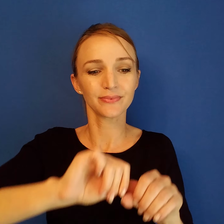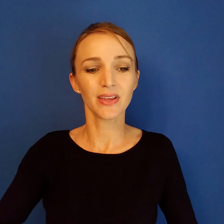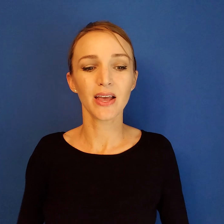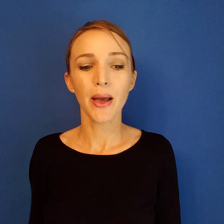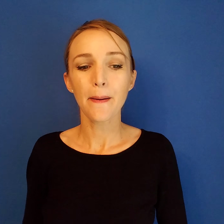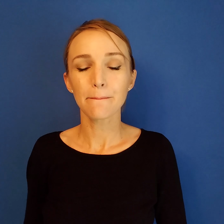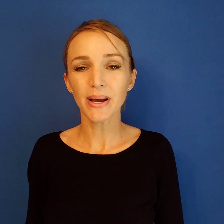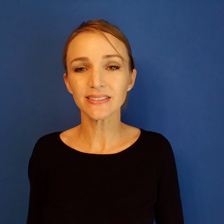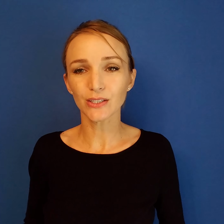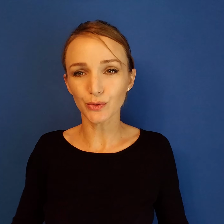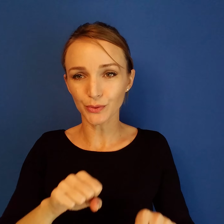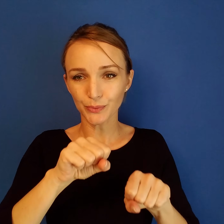Bicycle.